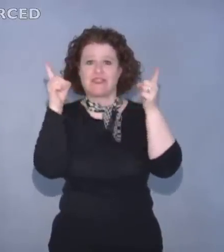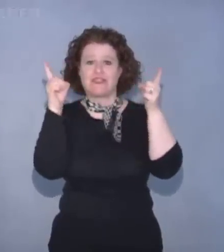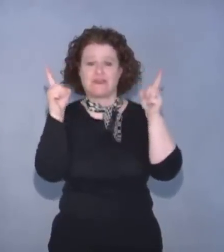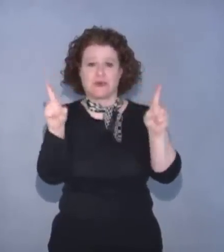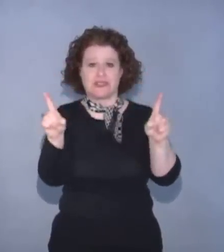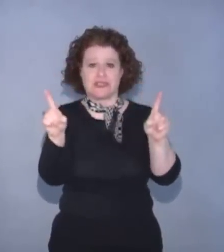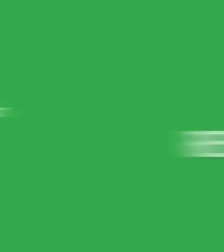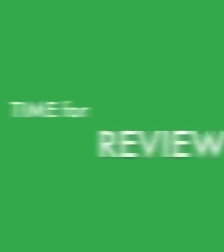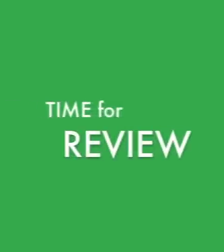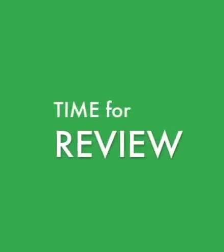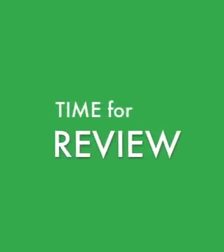Divorced.